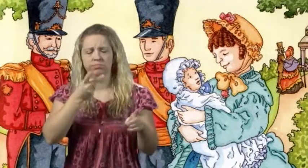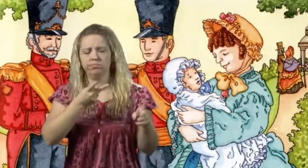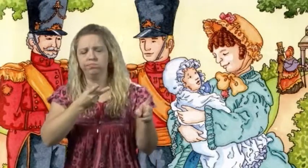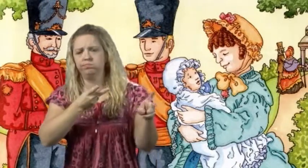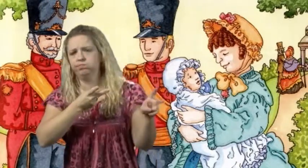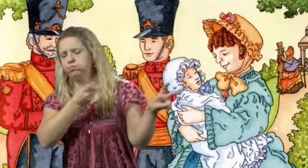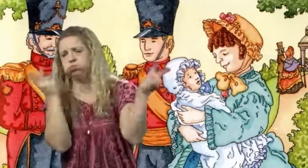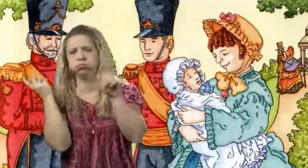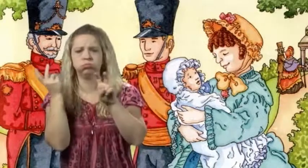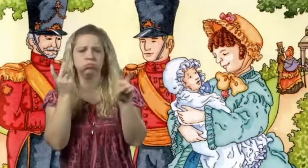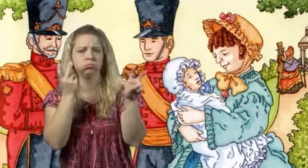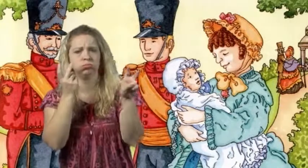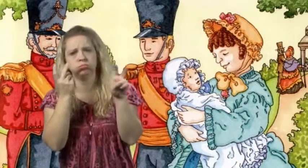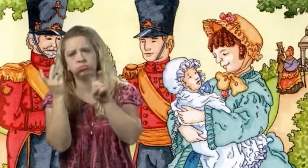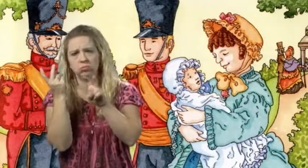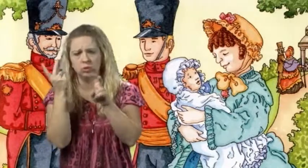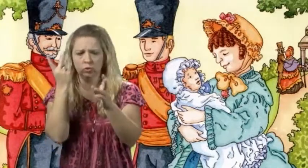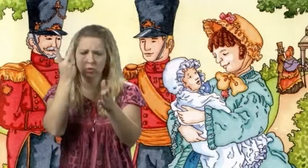For 2 weeks, she was near death.